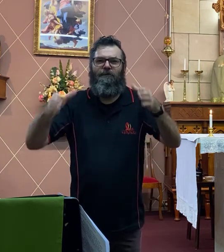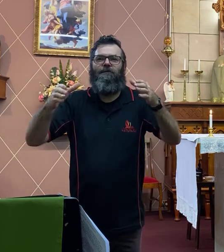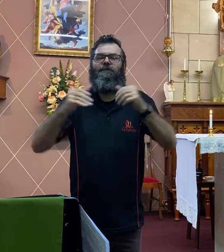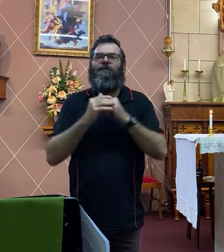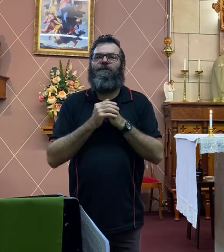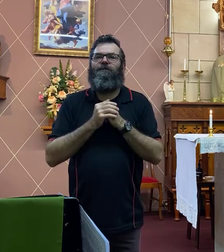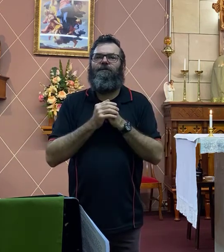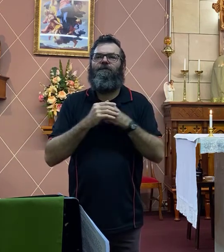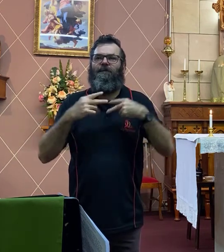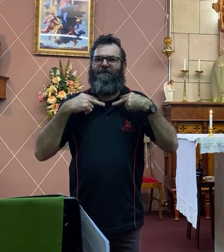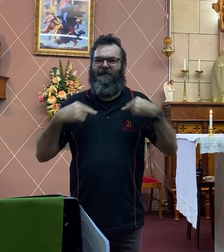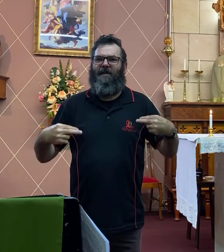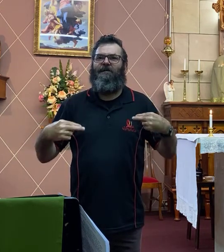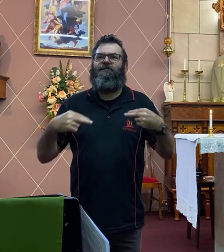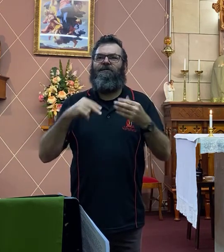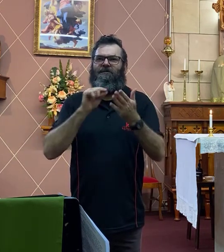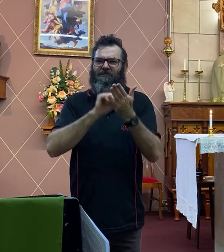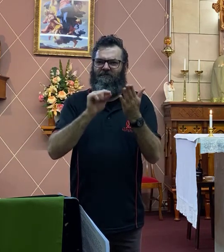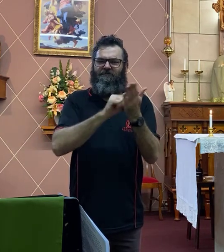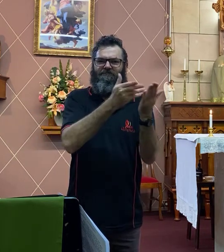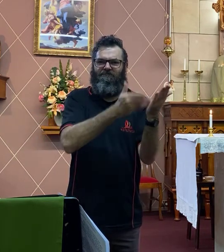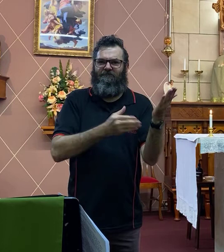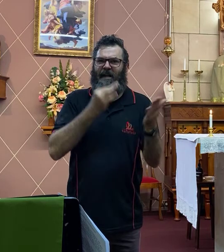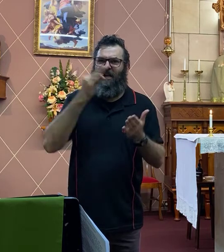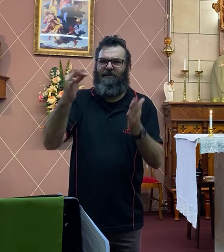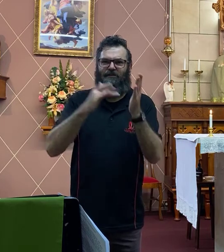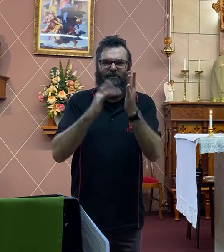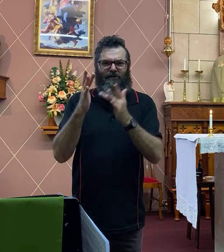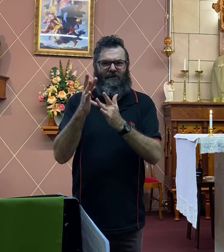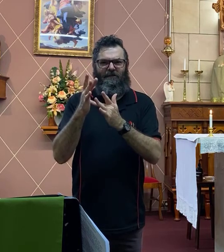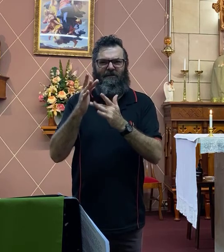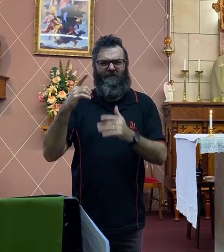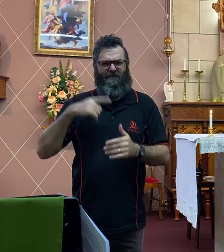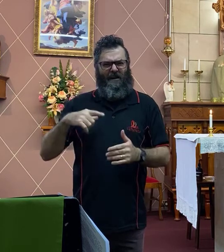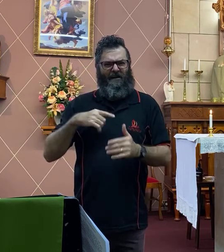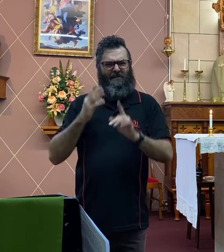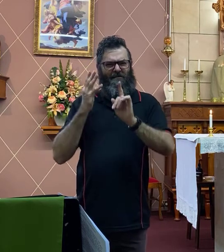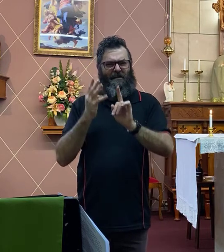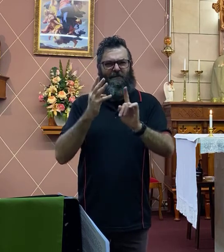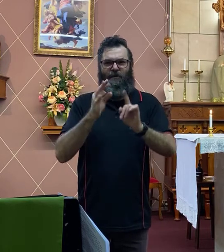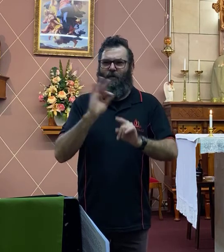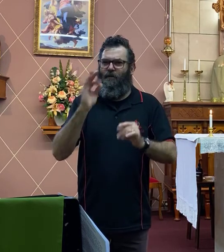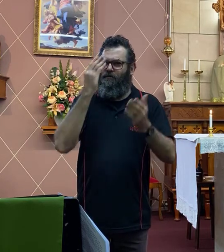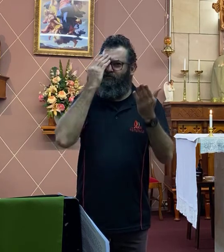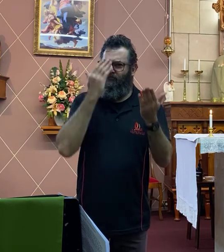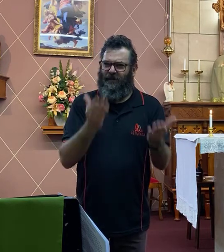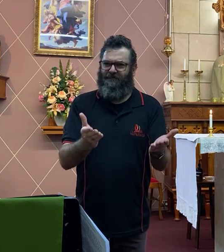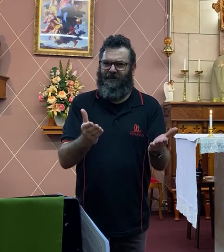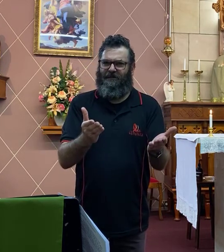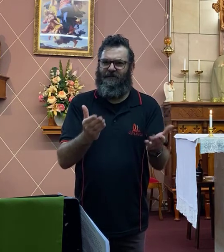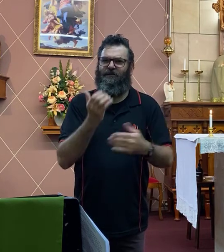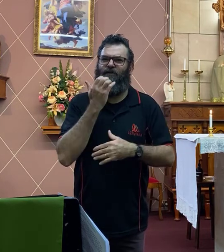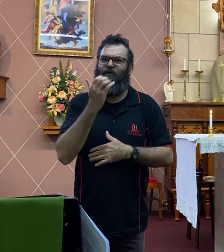asked Jesus, "Why do your disciples not respect the Jewish tradition, but eat with dirty